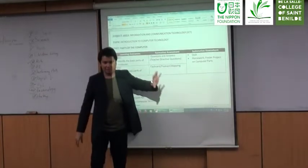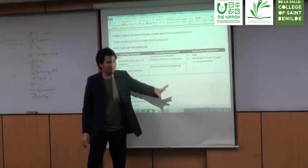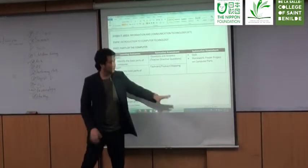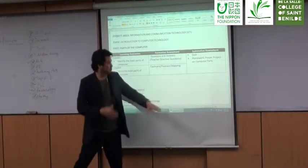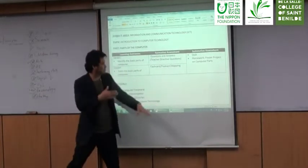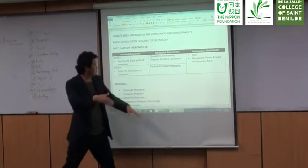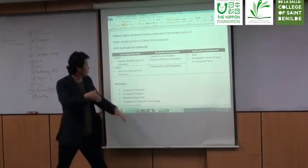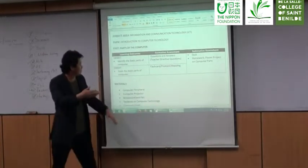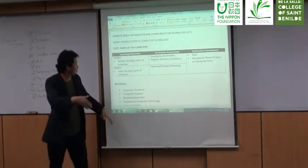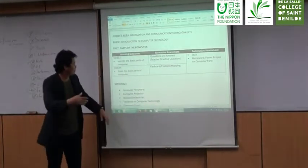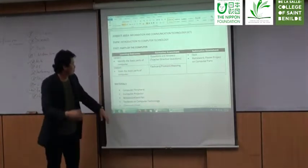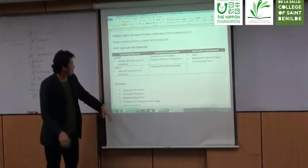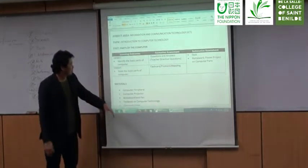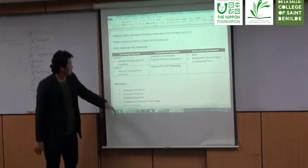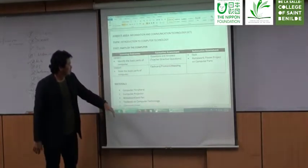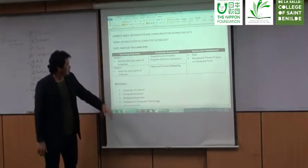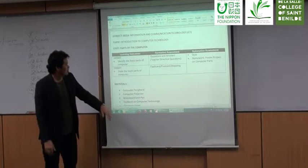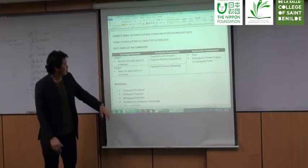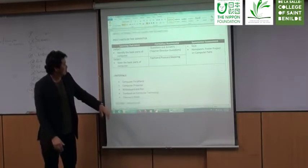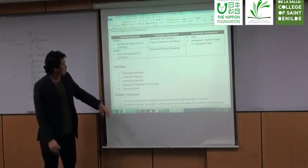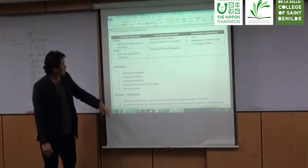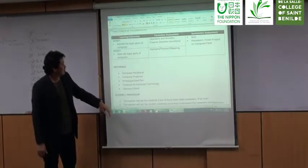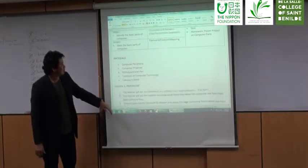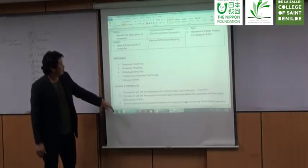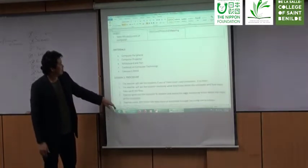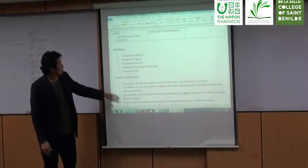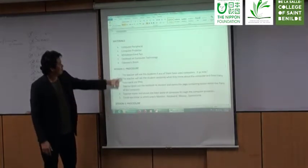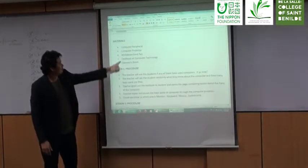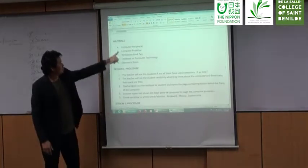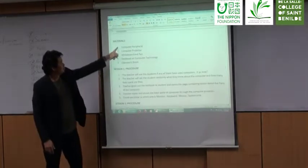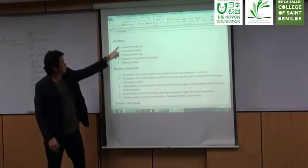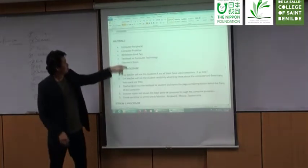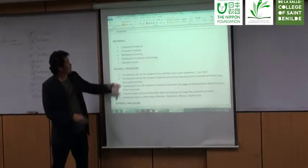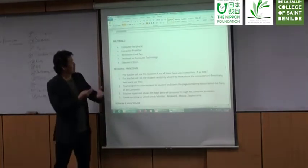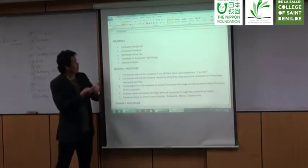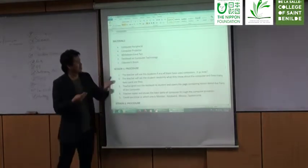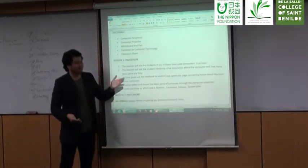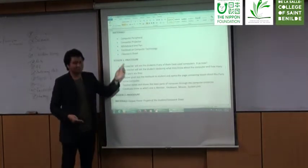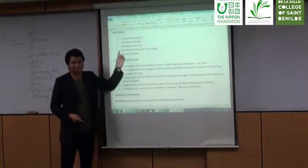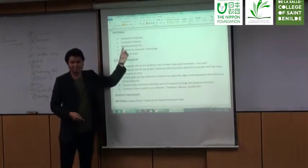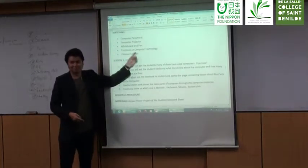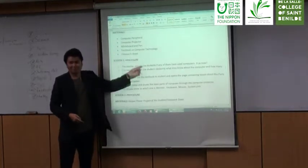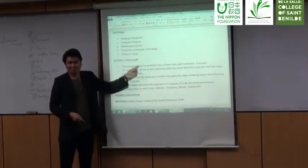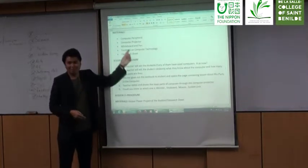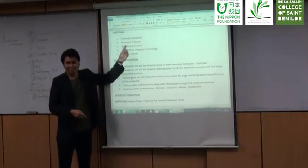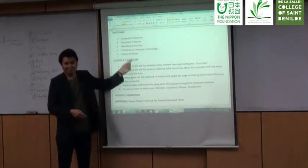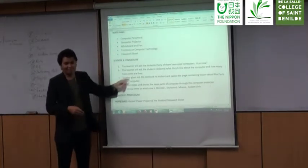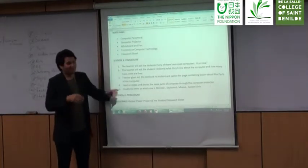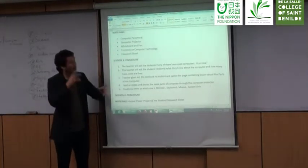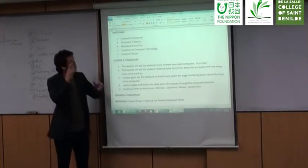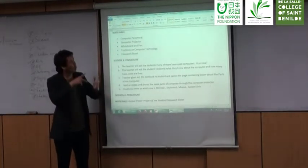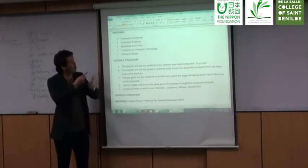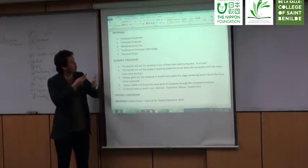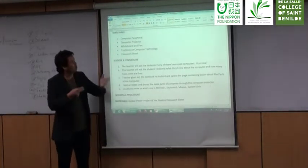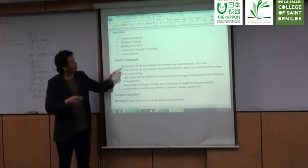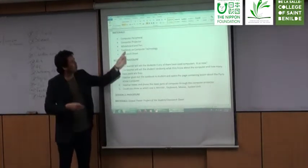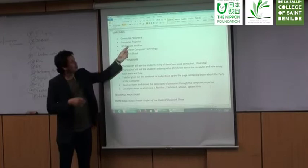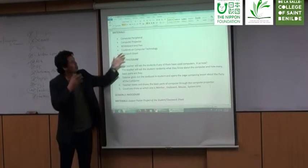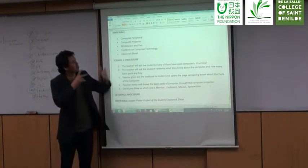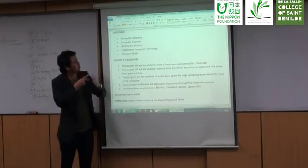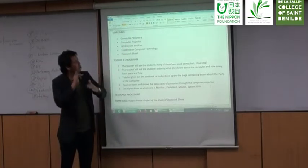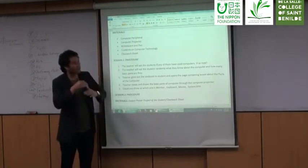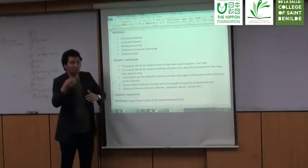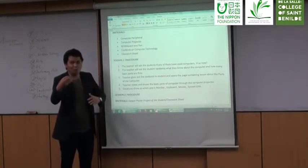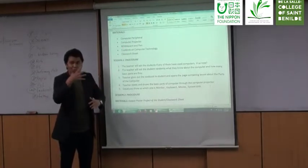Second month, first Friday. July, August, September. Sasagutan ko.